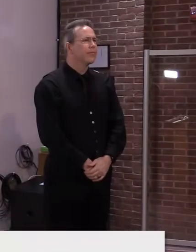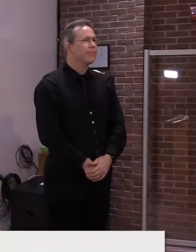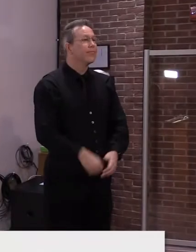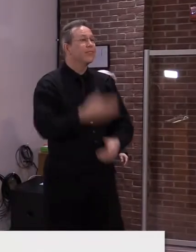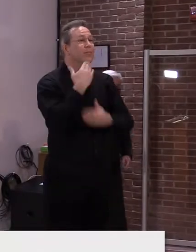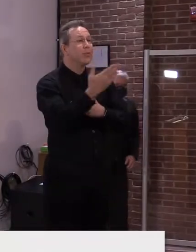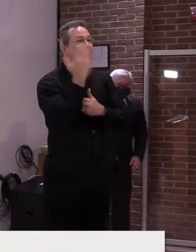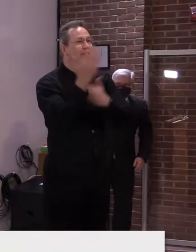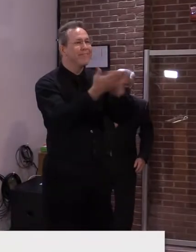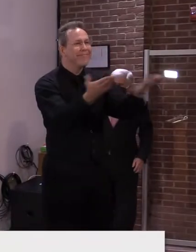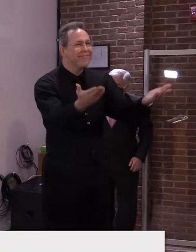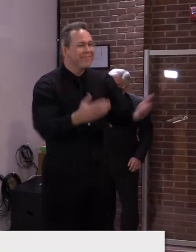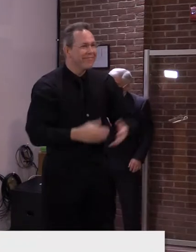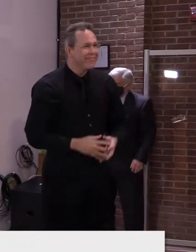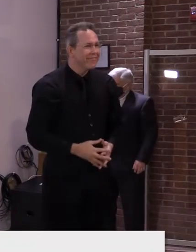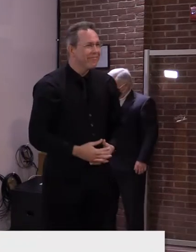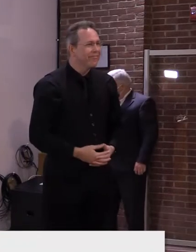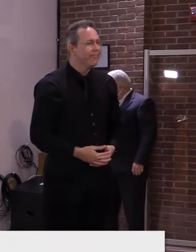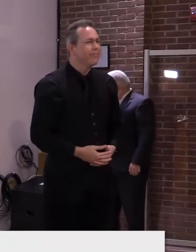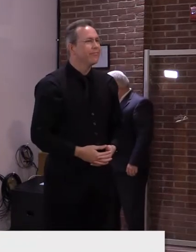morning, everyone.